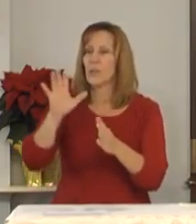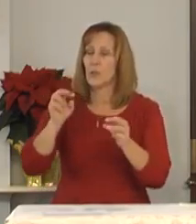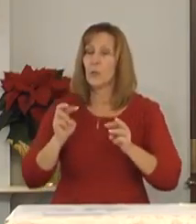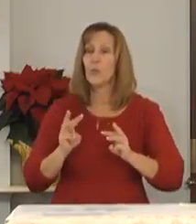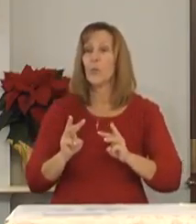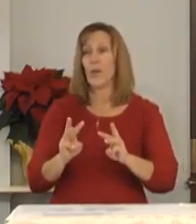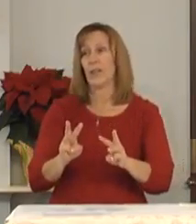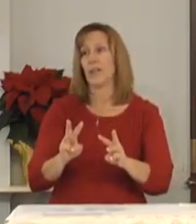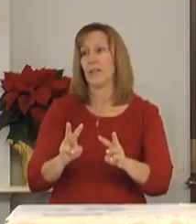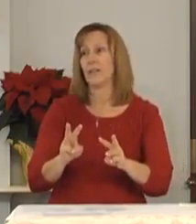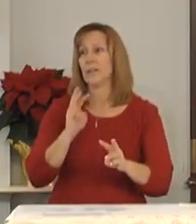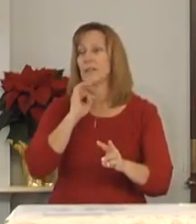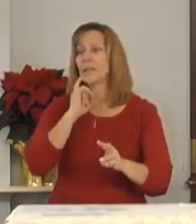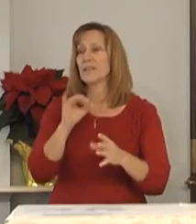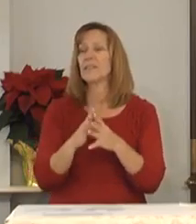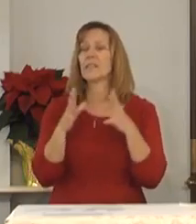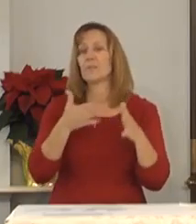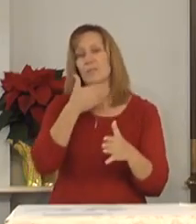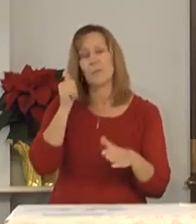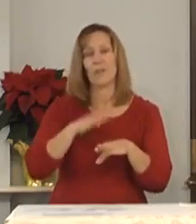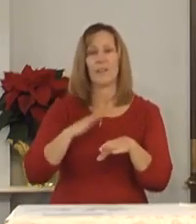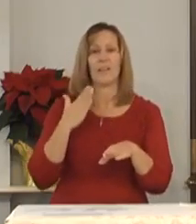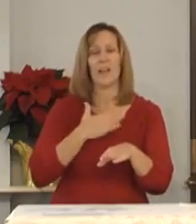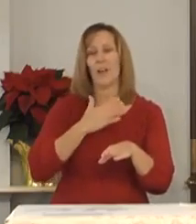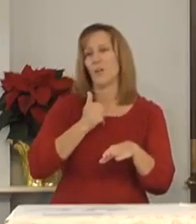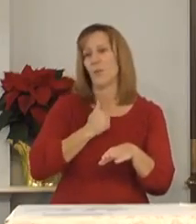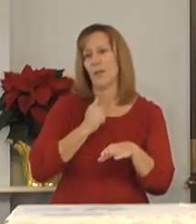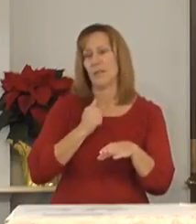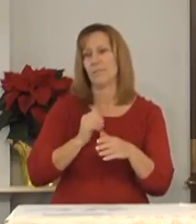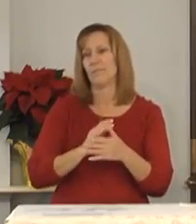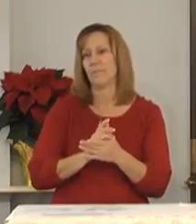way is so much better than our own.